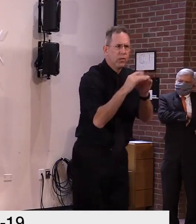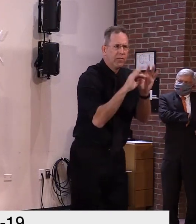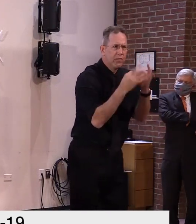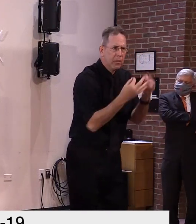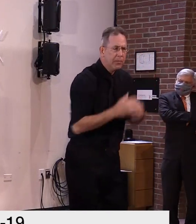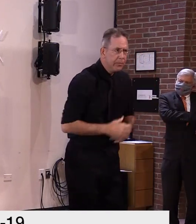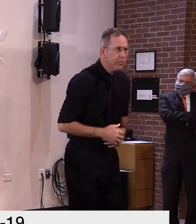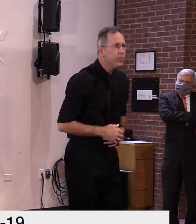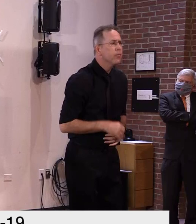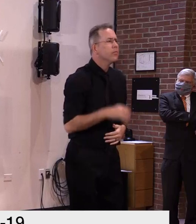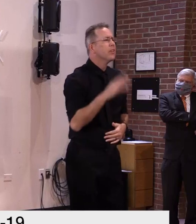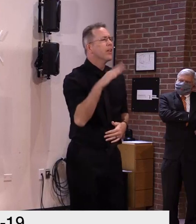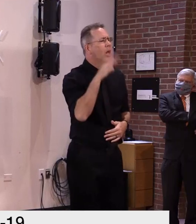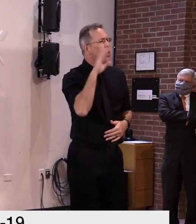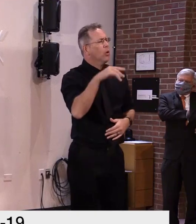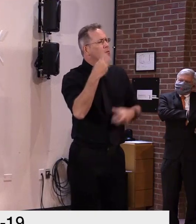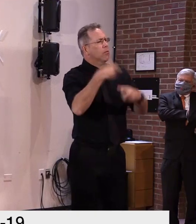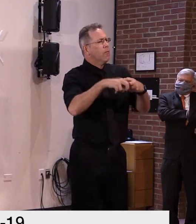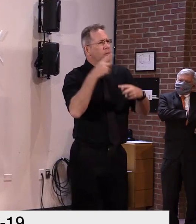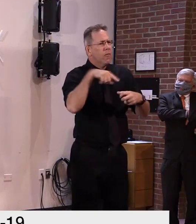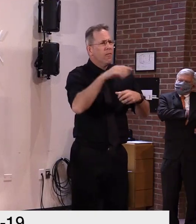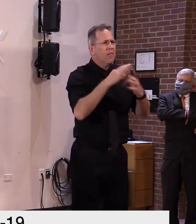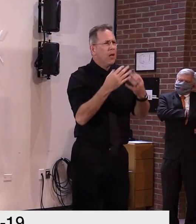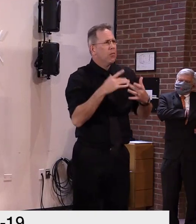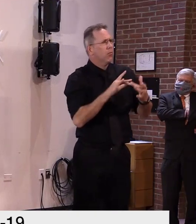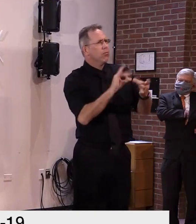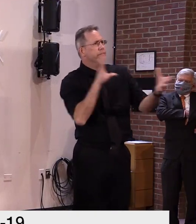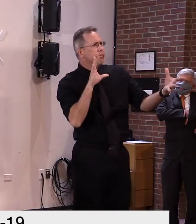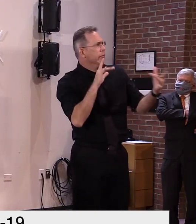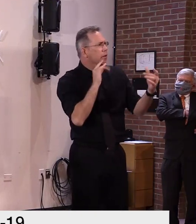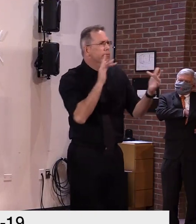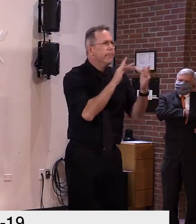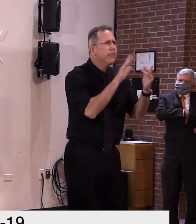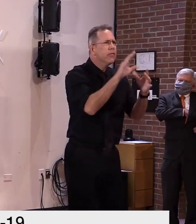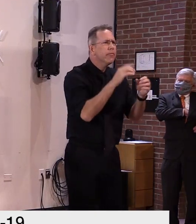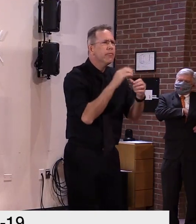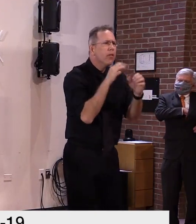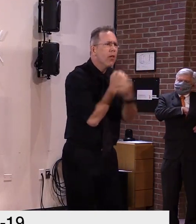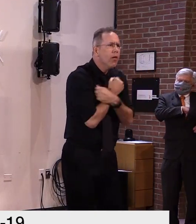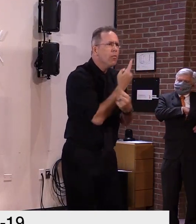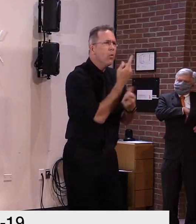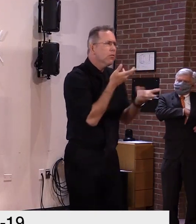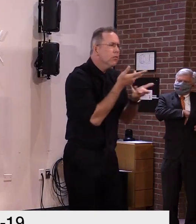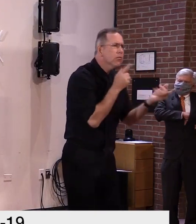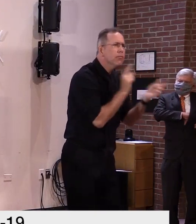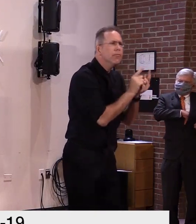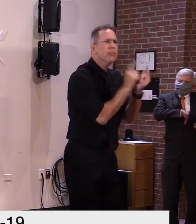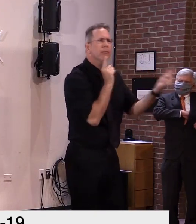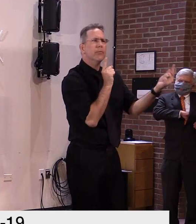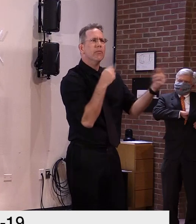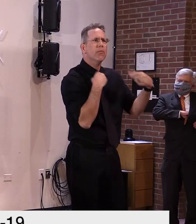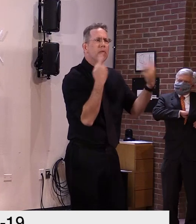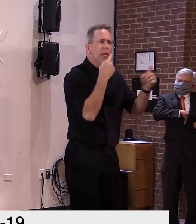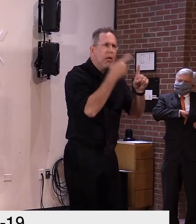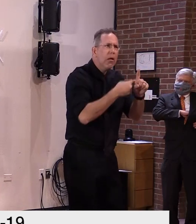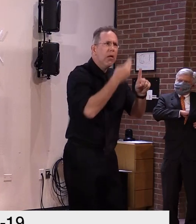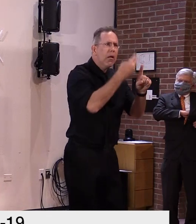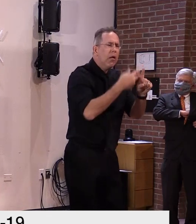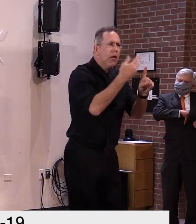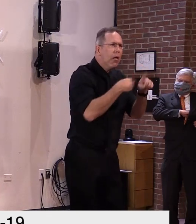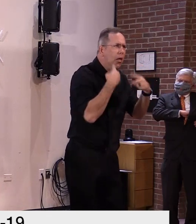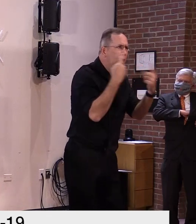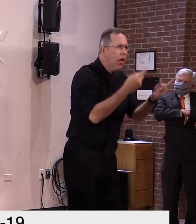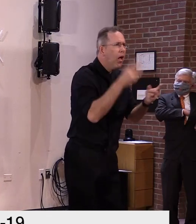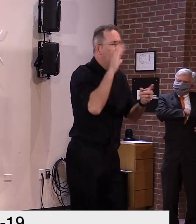especially for those who have not seen family members for months. But we have an obligation to protect them and the staff, and we take this